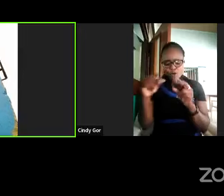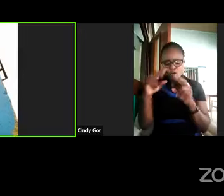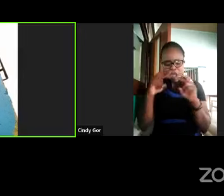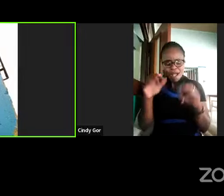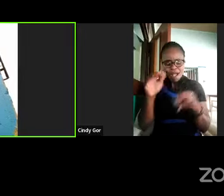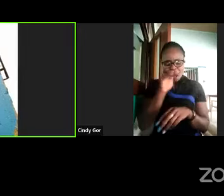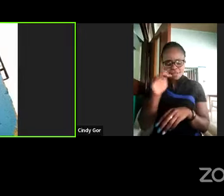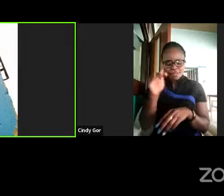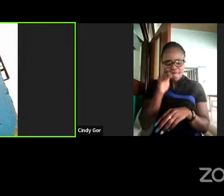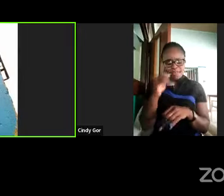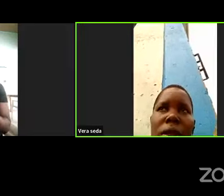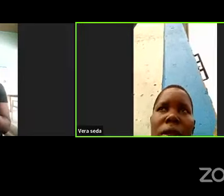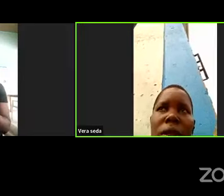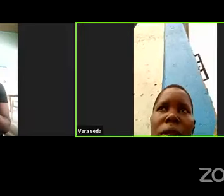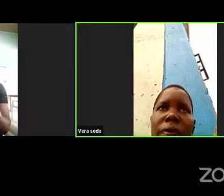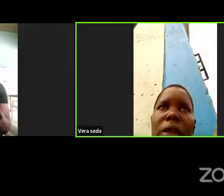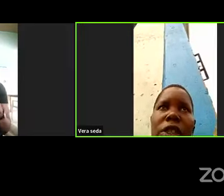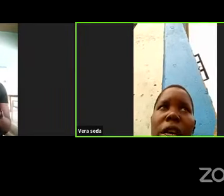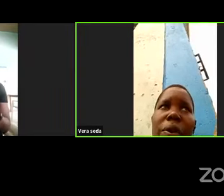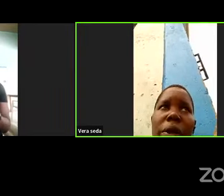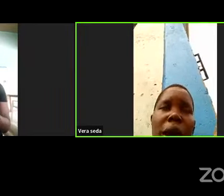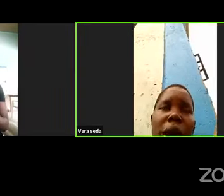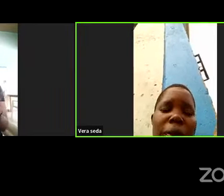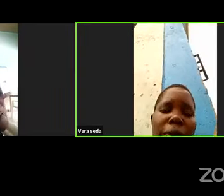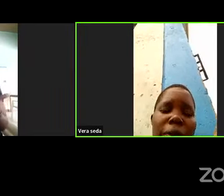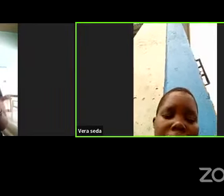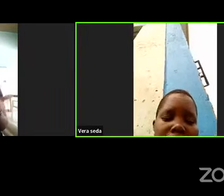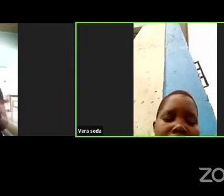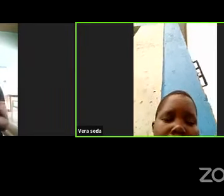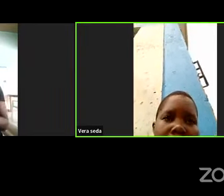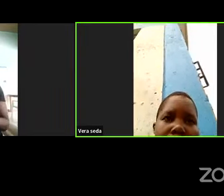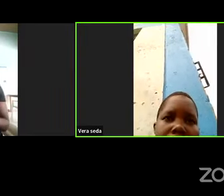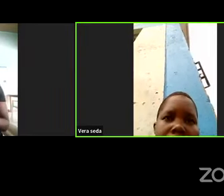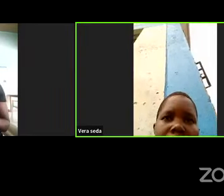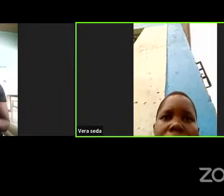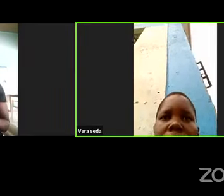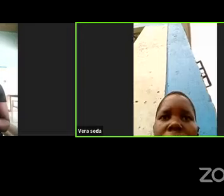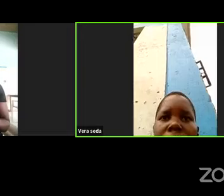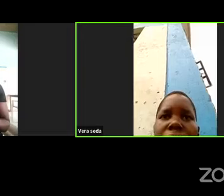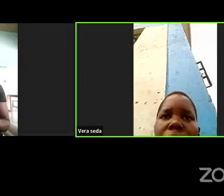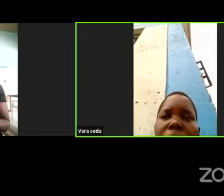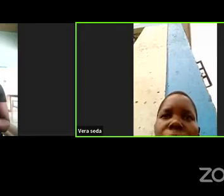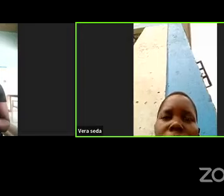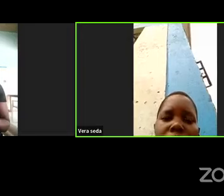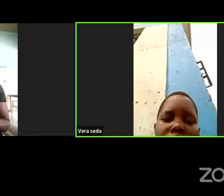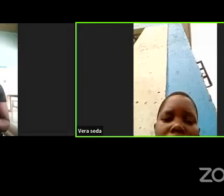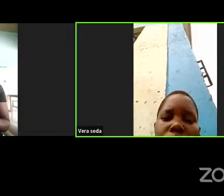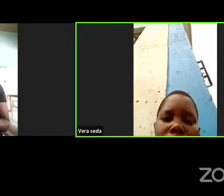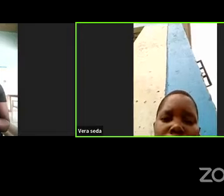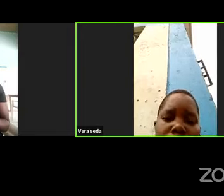if she even share with her friend, and her friend will actually lose